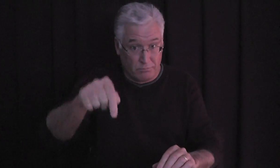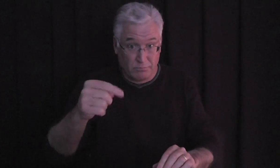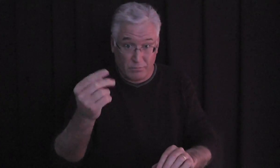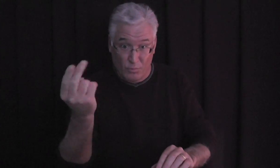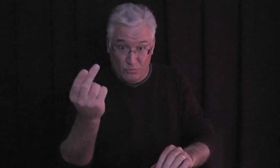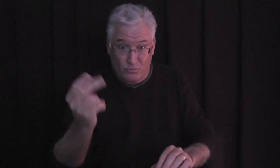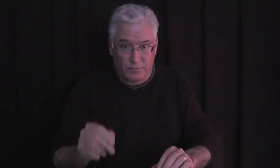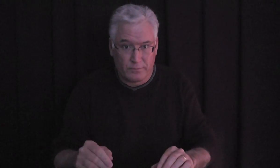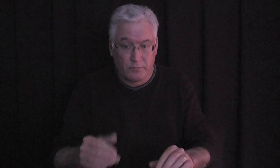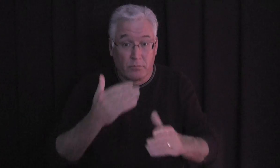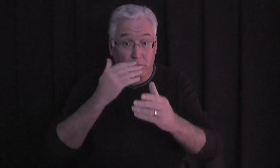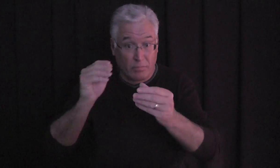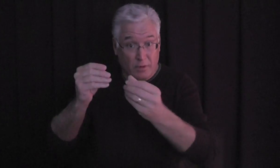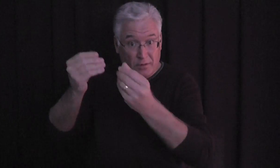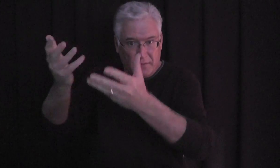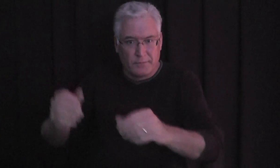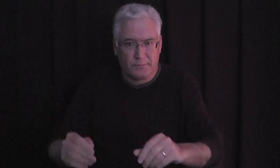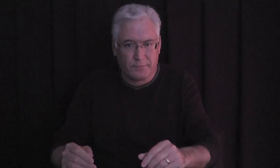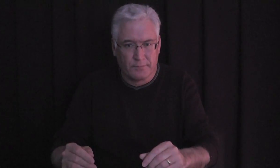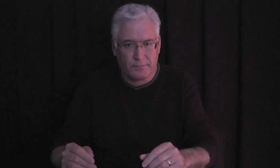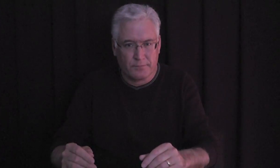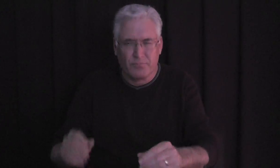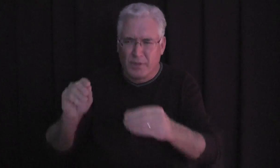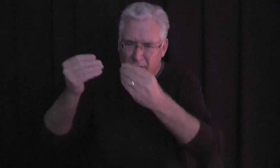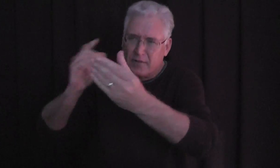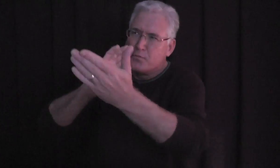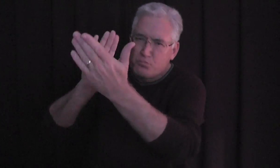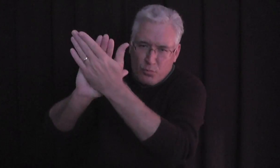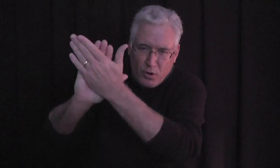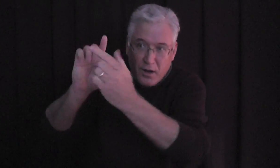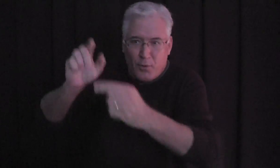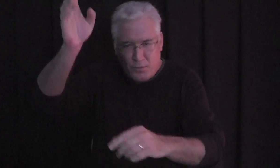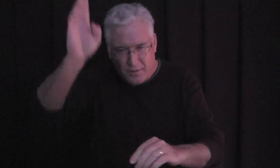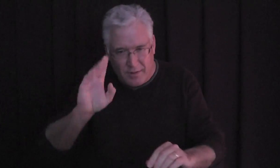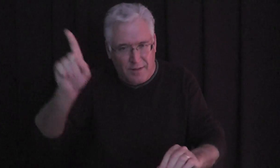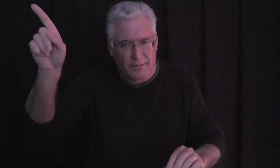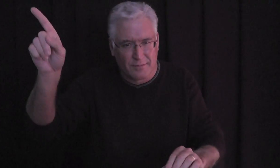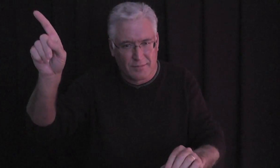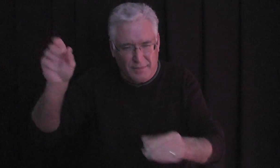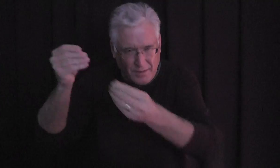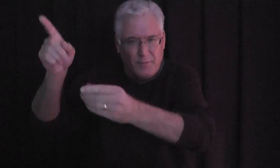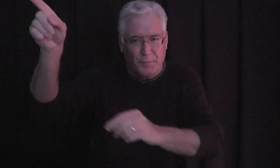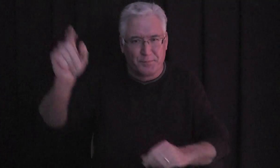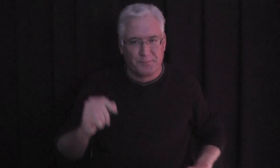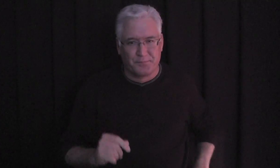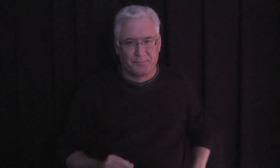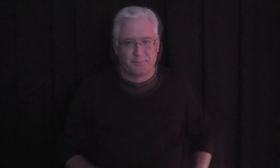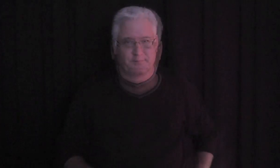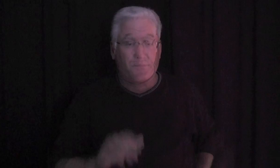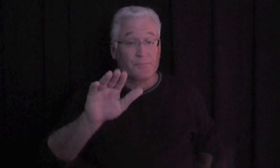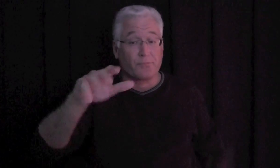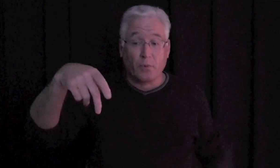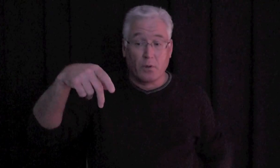to us. And this Thursday on Thanksgiving, give God the praise and the gratitude that he